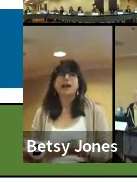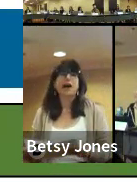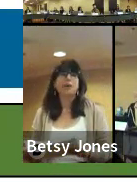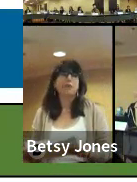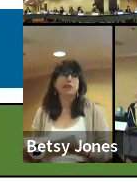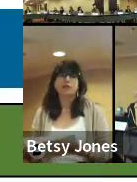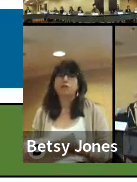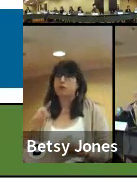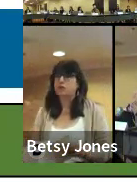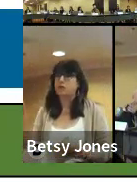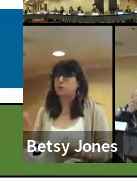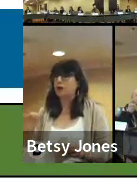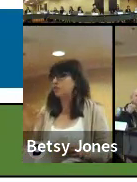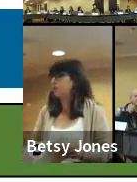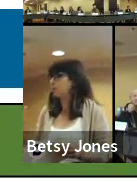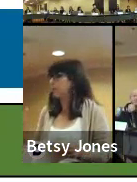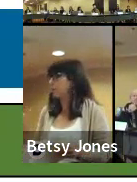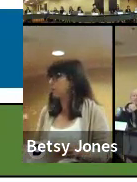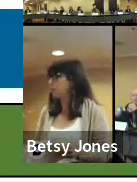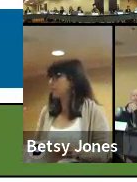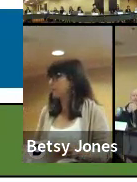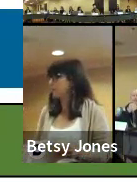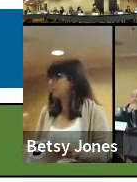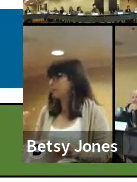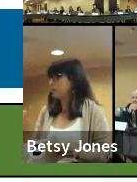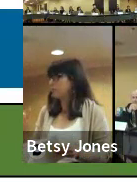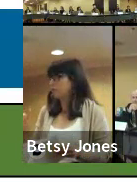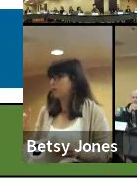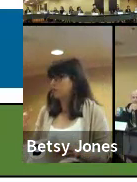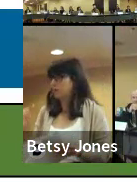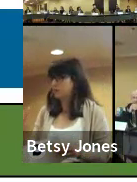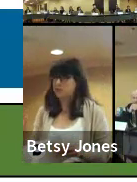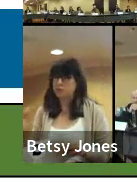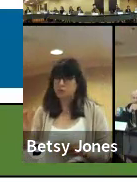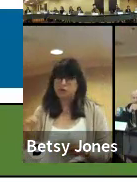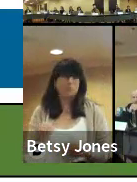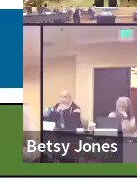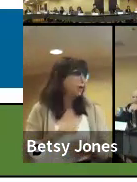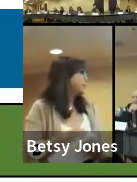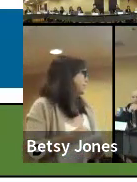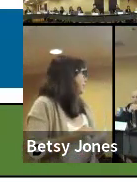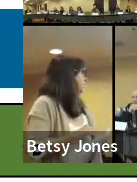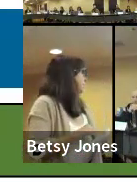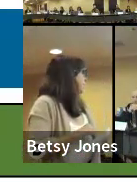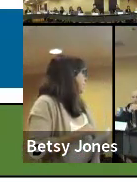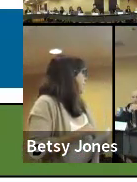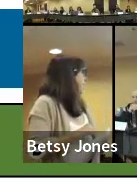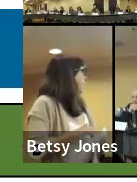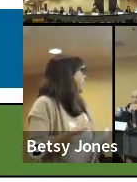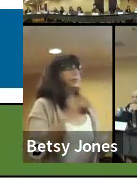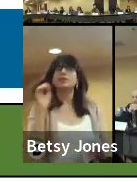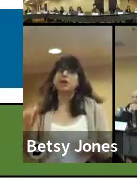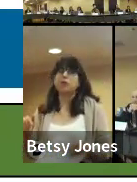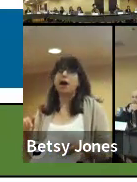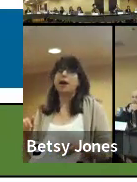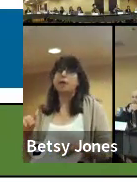challenges. But I will let you know, folks in the room are actually being really careful to speak or move around too much. So we'll keep doing our best there.